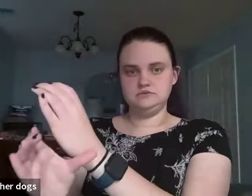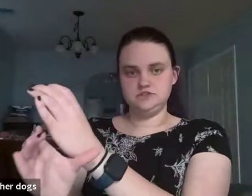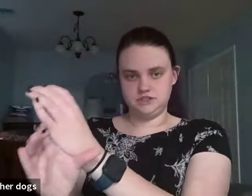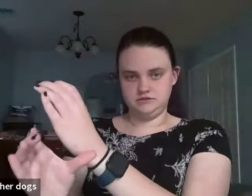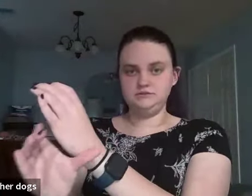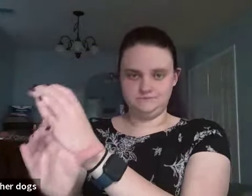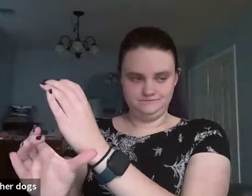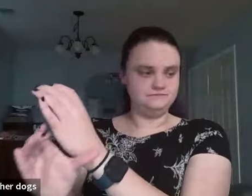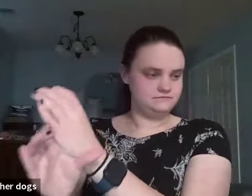Chill.